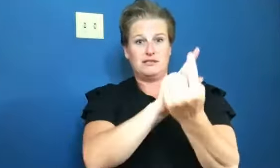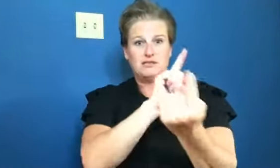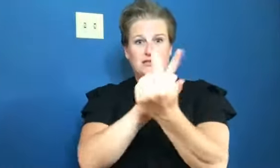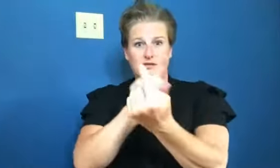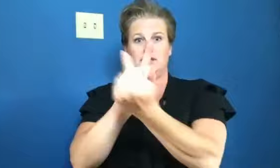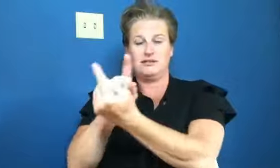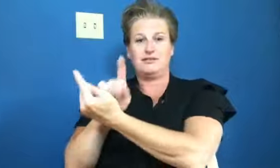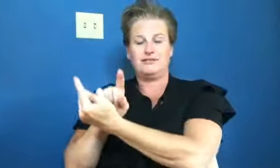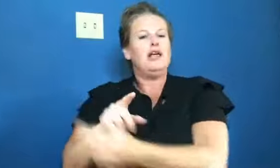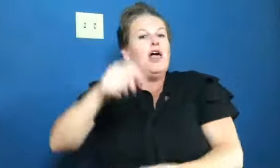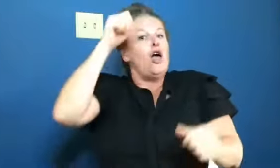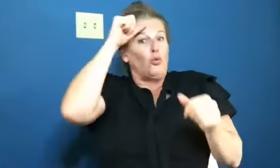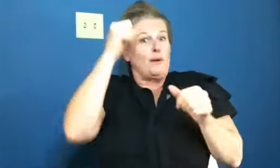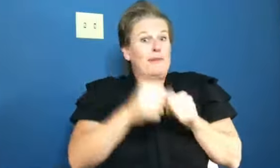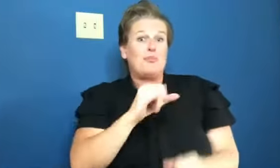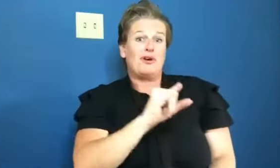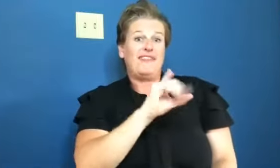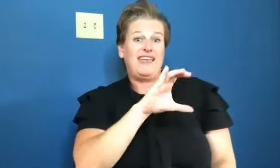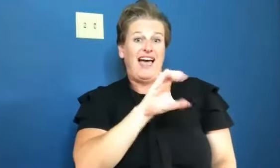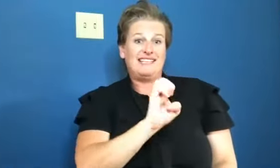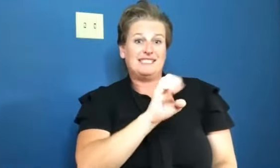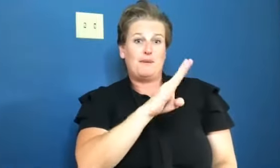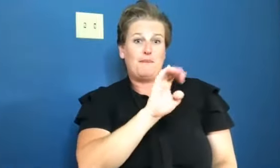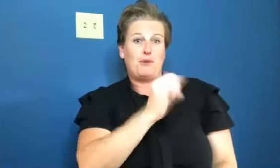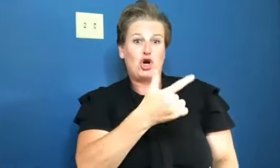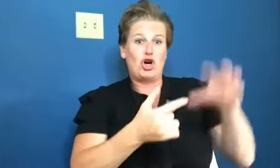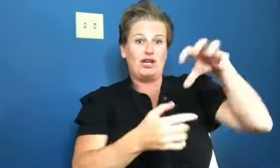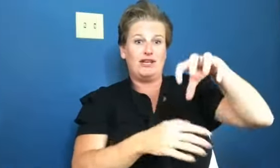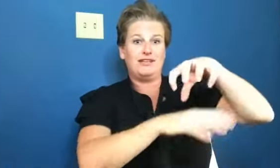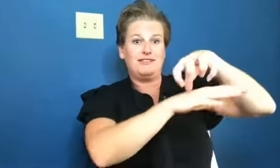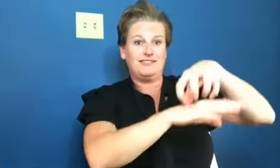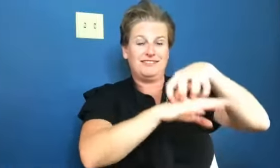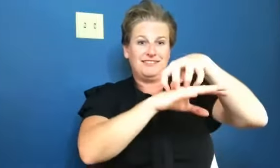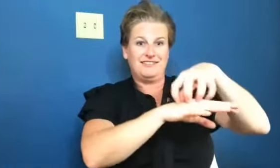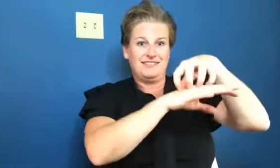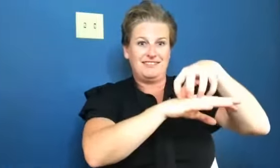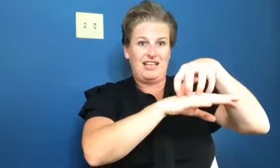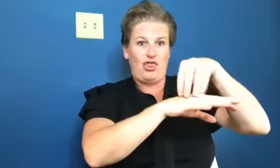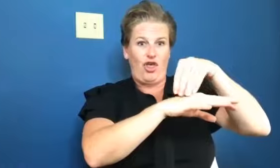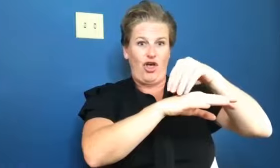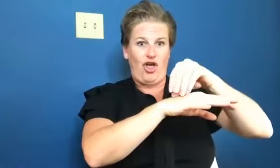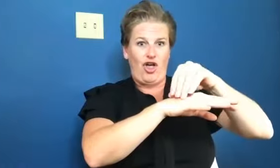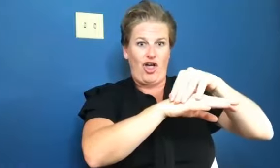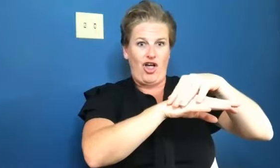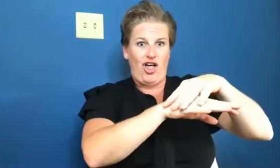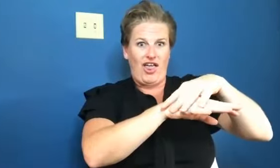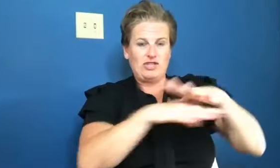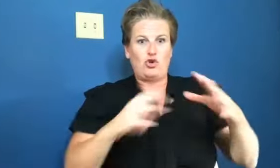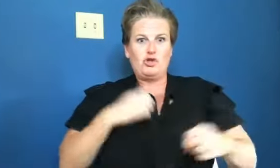was thawing out. Those frozen feelings were thawing out of a lifetime of abuse and violence and pain, okay? And so I was crying in